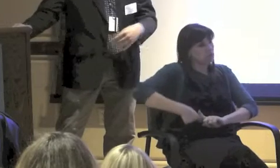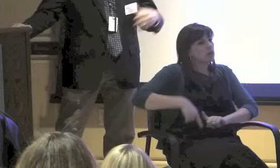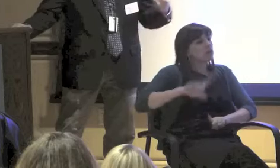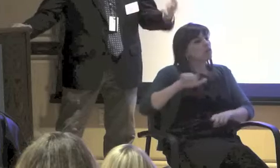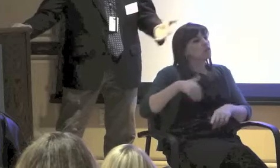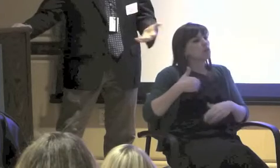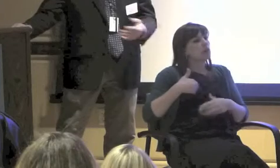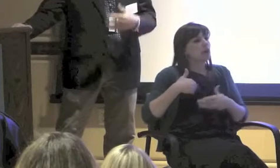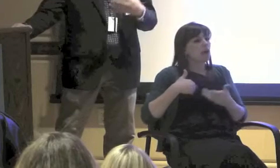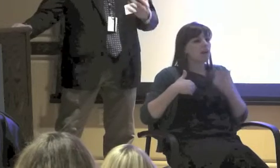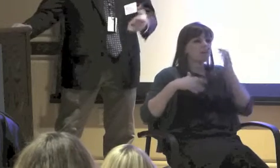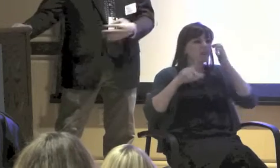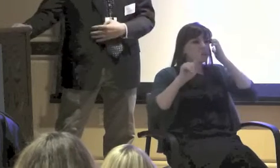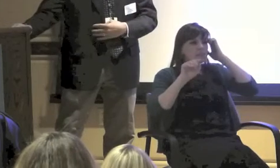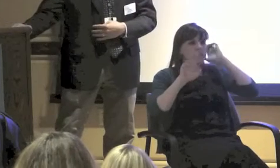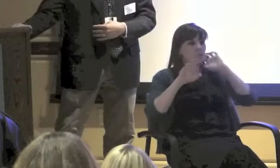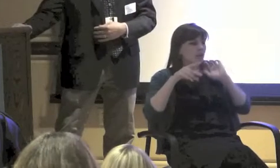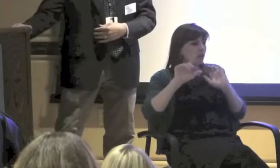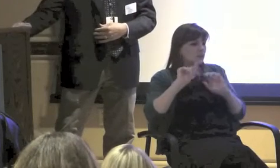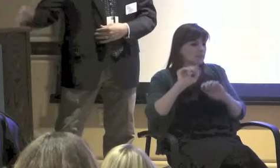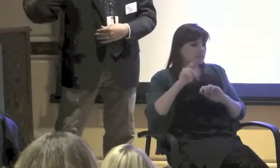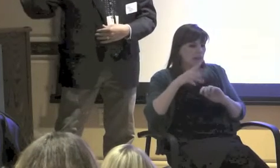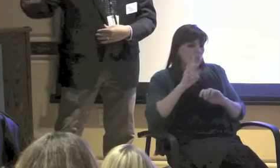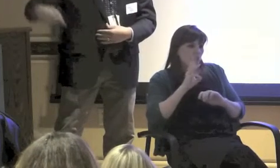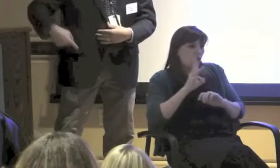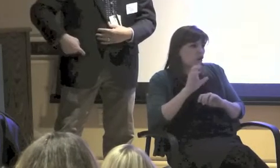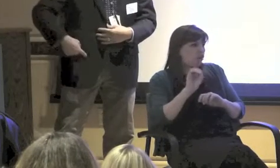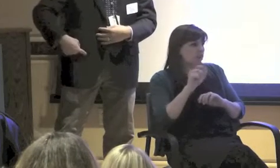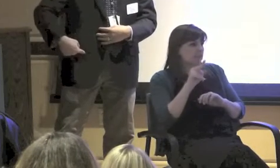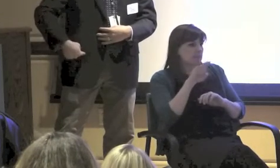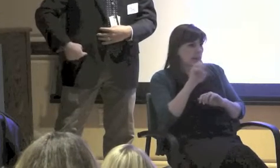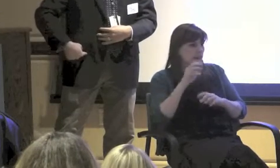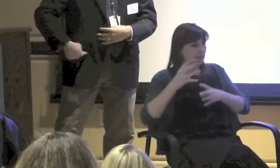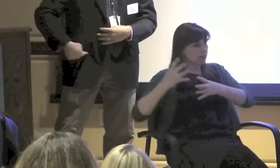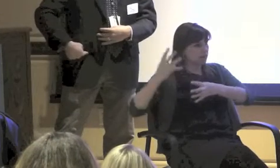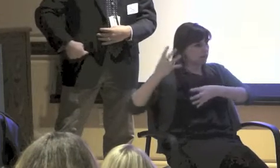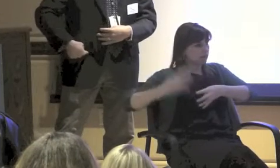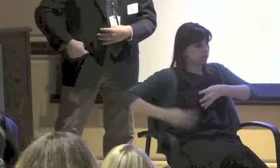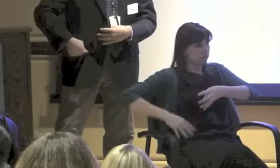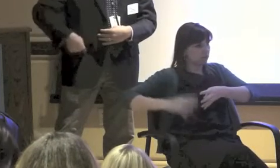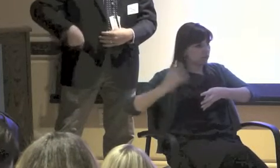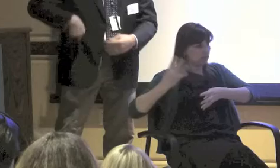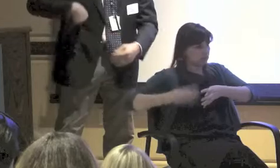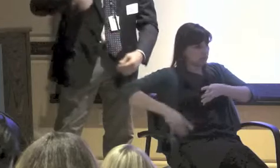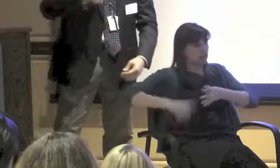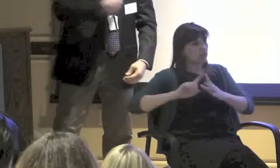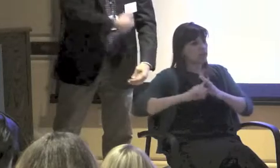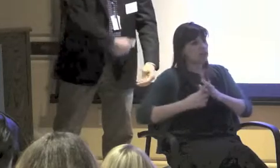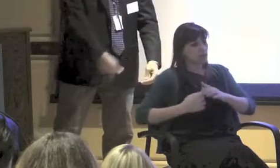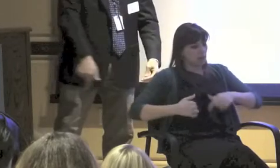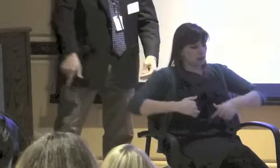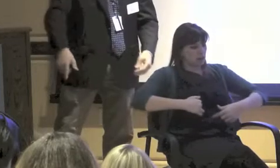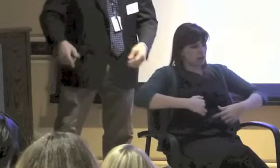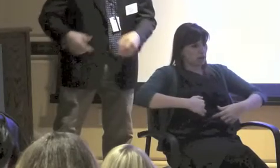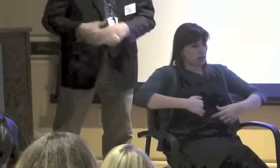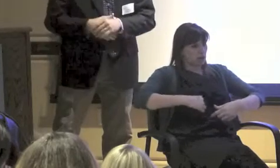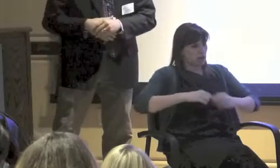enema solution, tap water, or saline, and then it irrigates from the beginning of the colon all the way